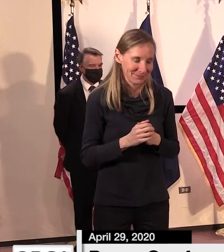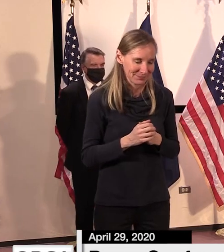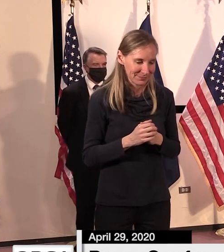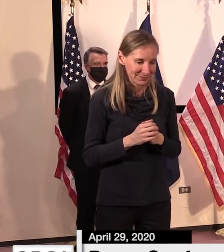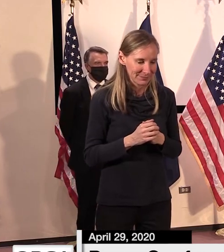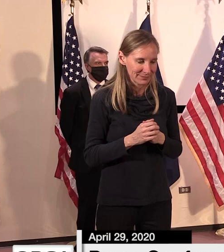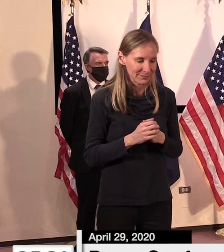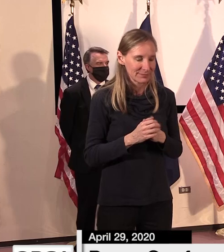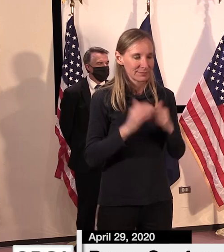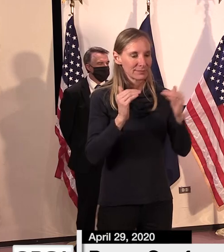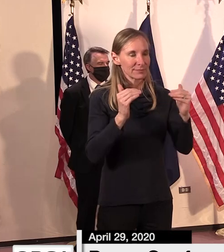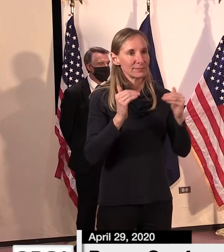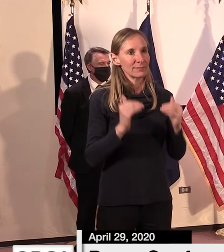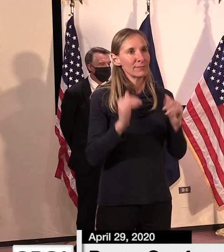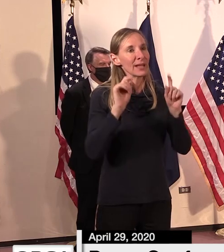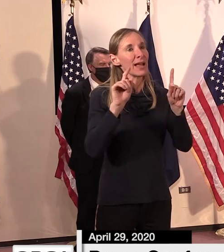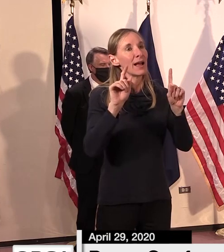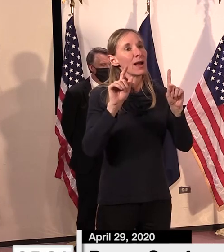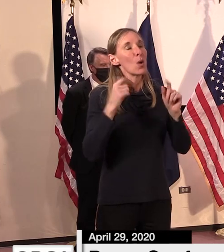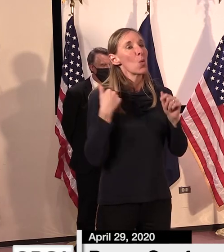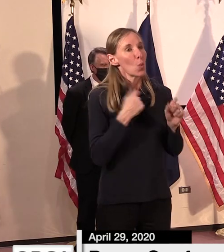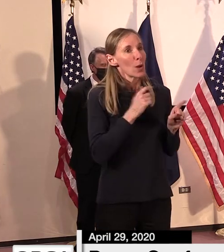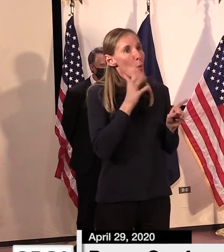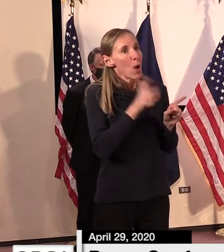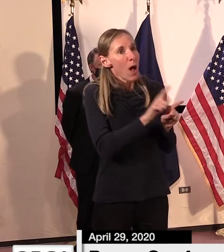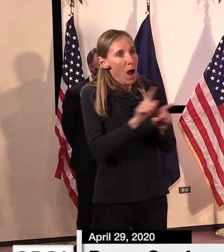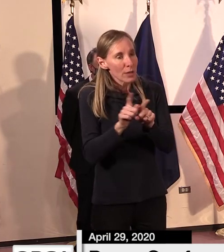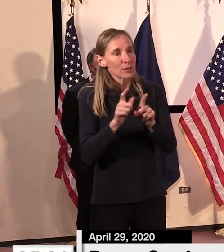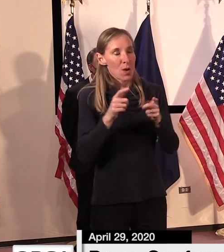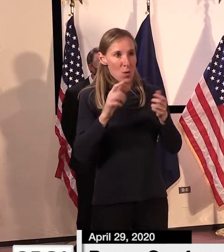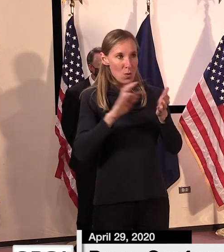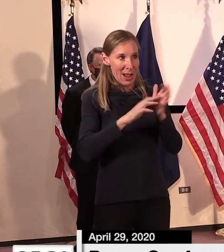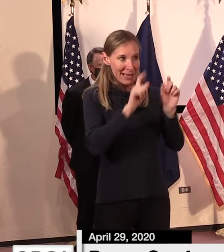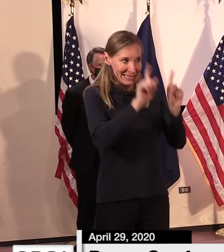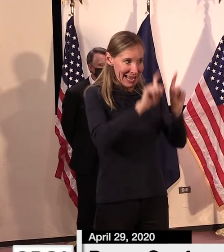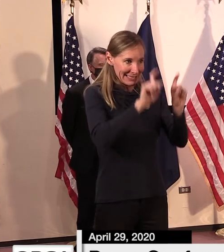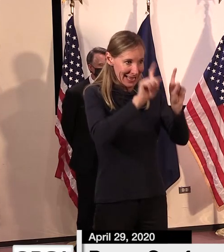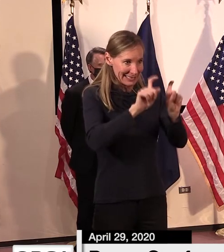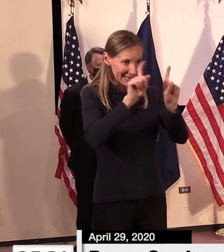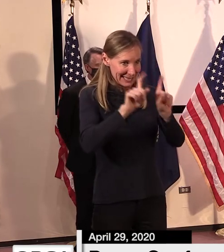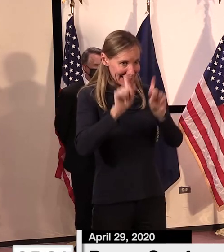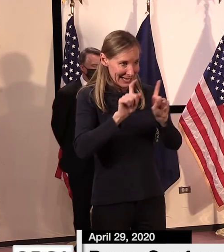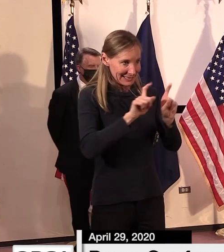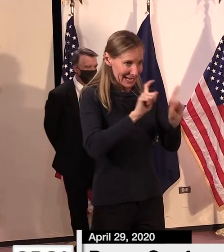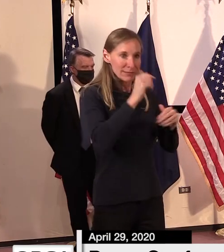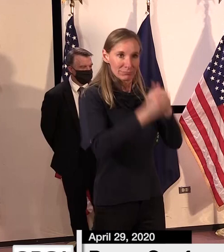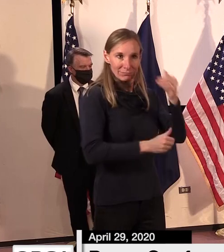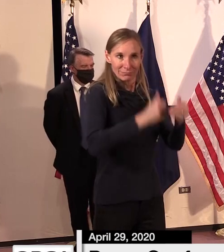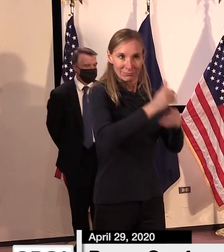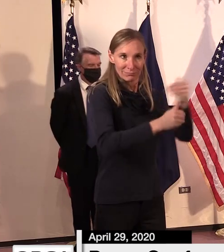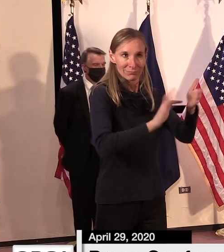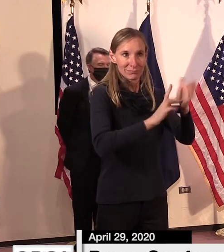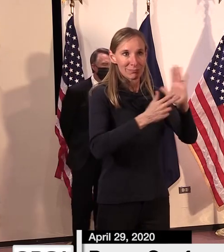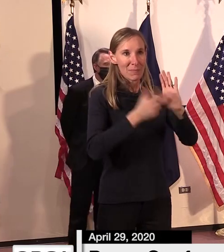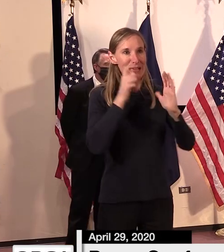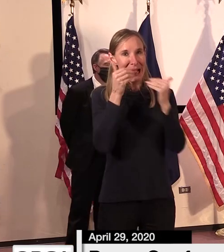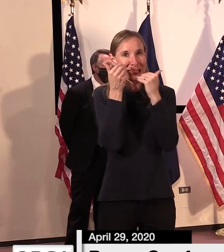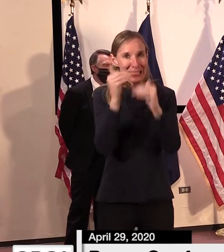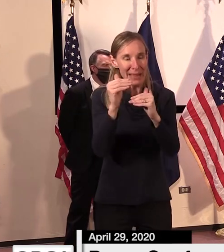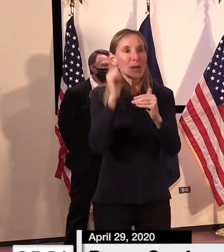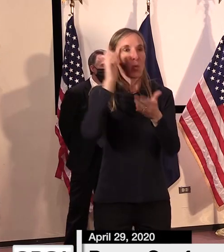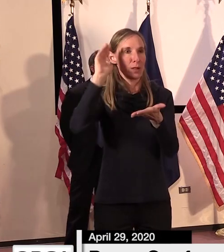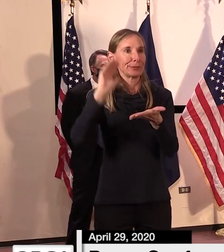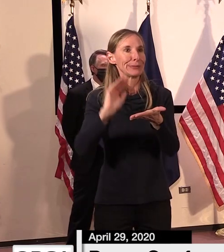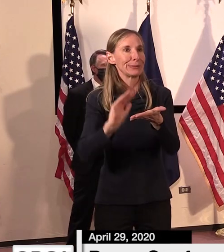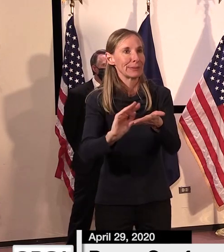expand, we'll use the strategy to ease some of the restrictions Vermonters have had to endure over the last few months.